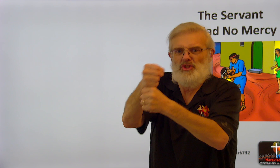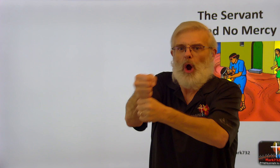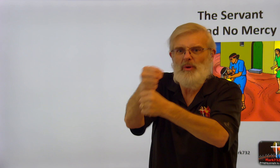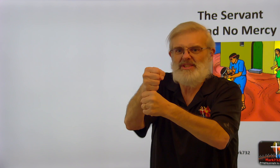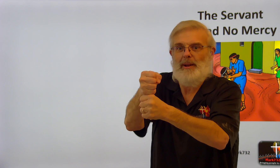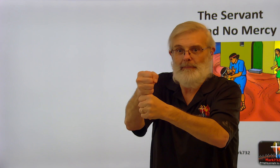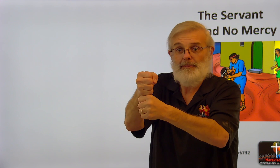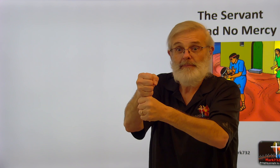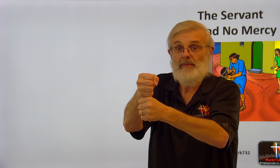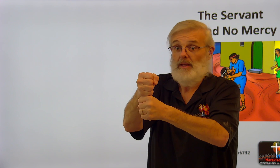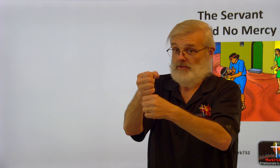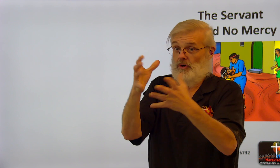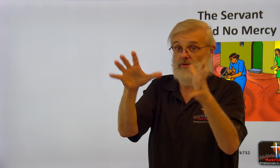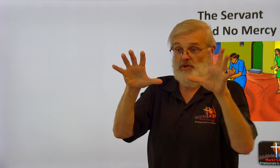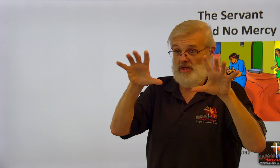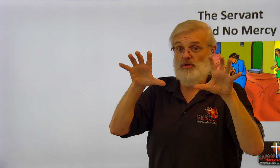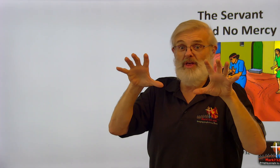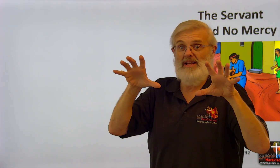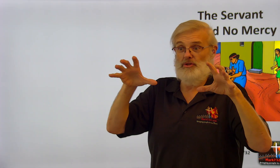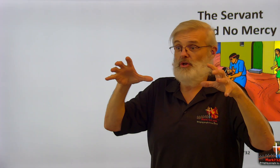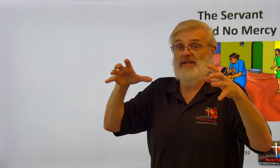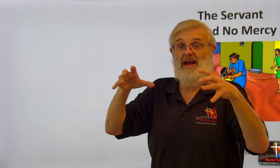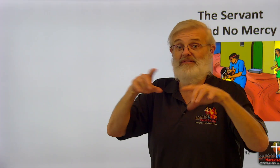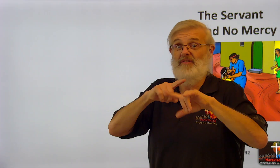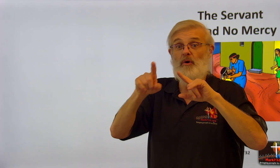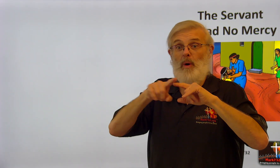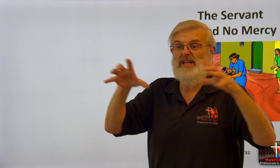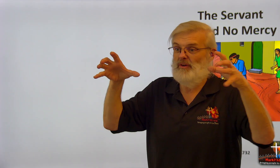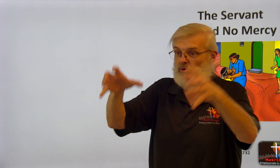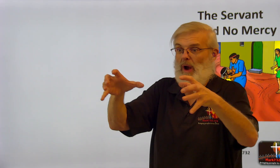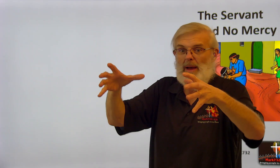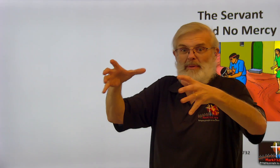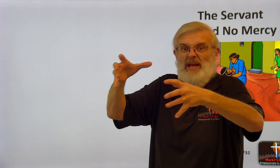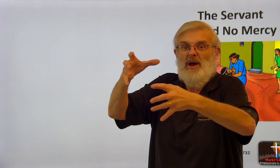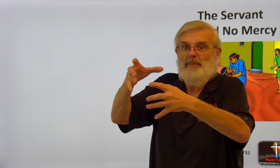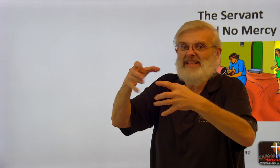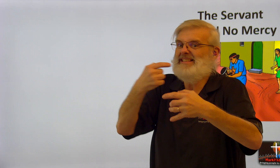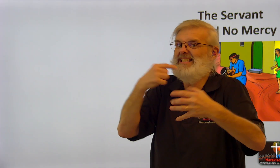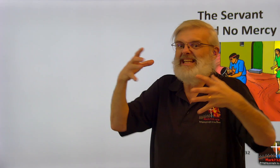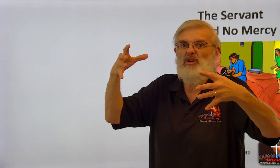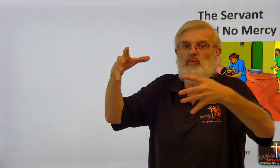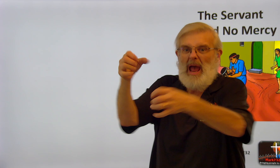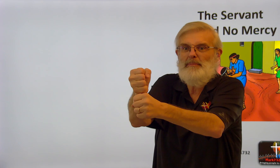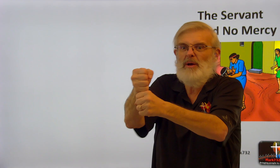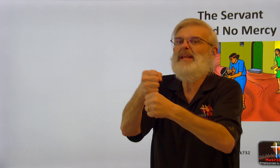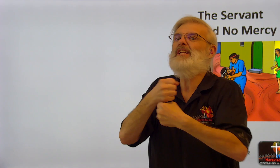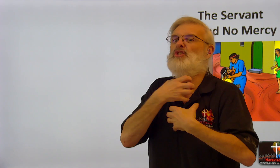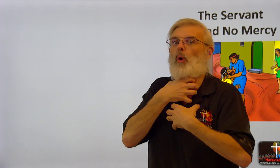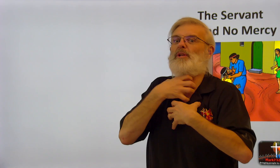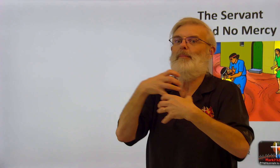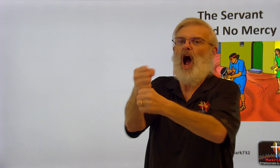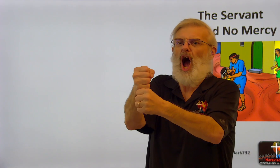chokes him. So you can do that. So you can have different ways of grabbing, but it says he grabbed him and he choked him.